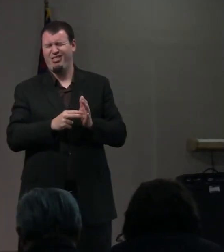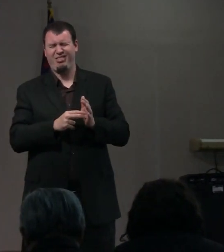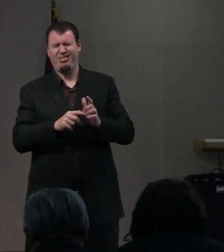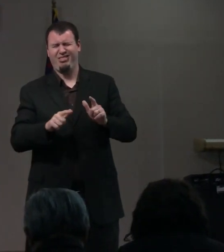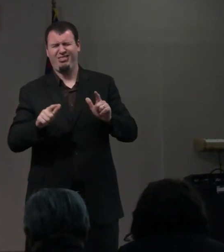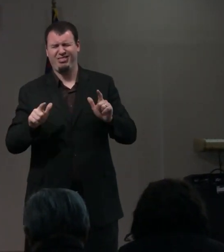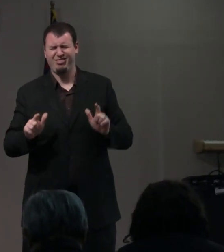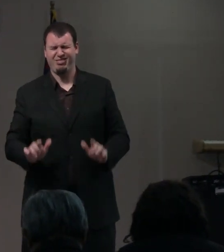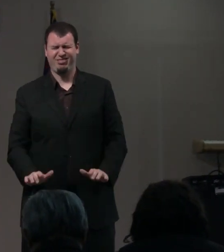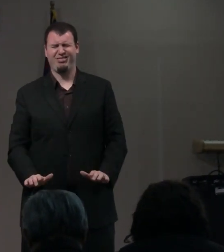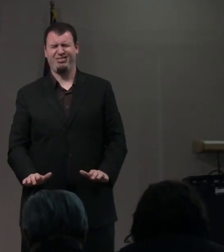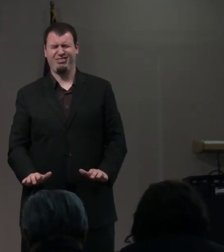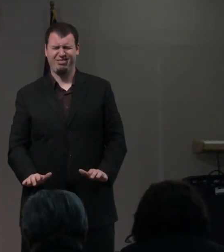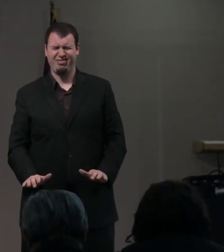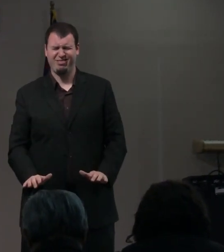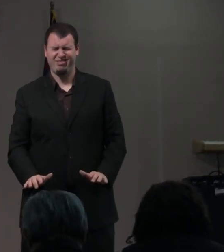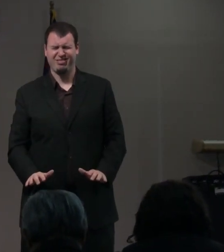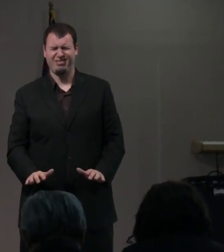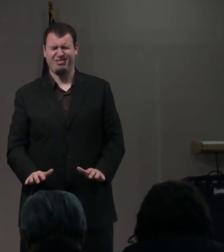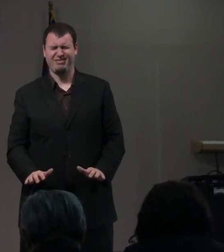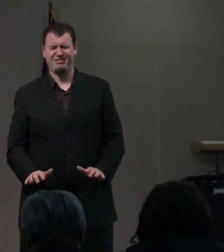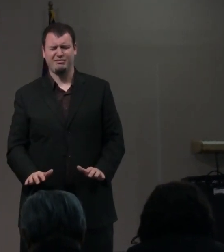I think a servant means someone who is lowly.